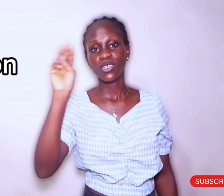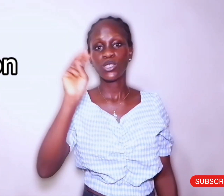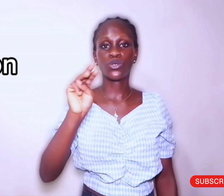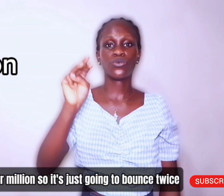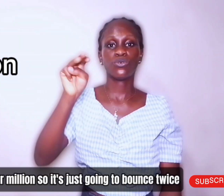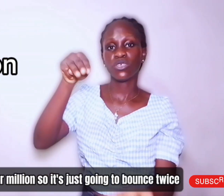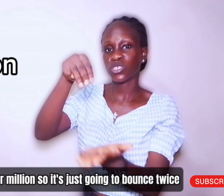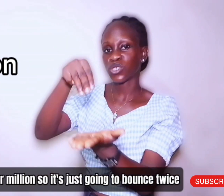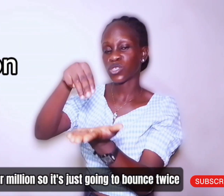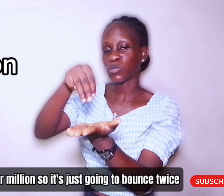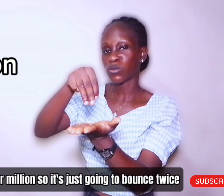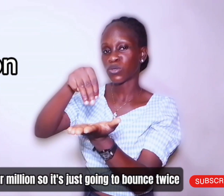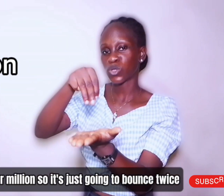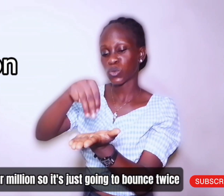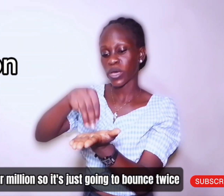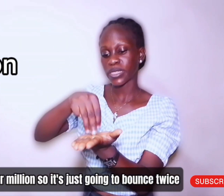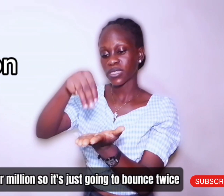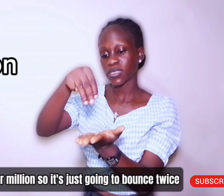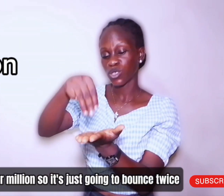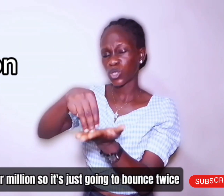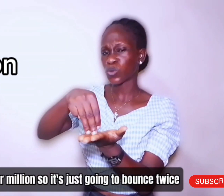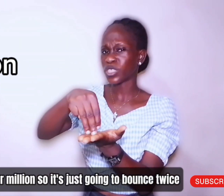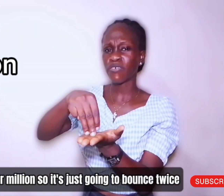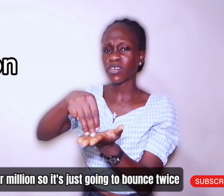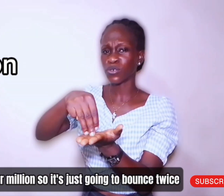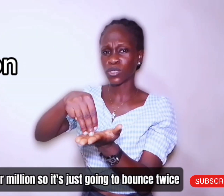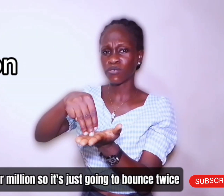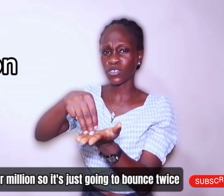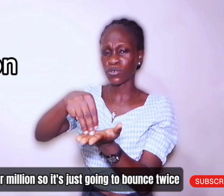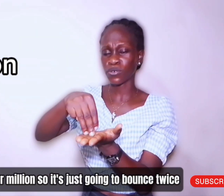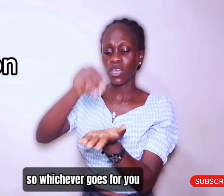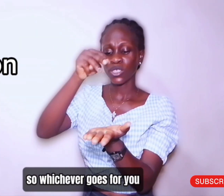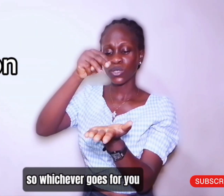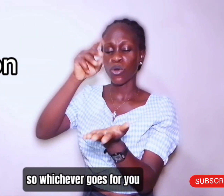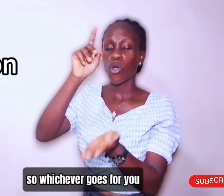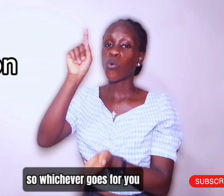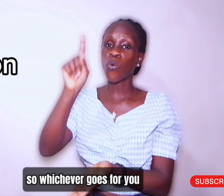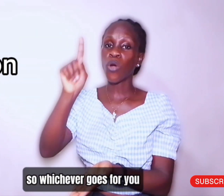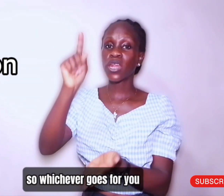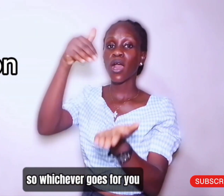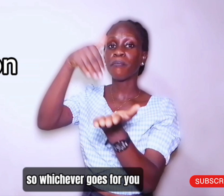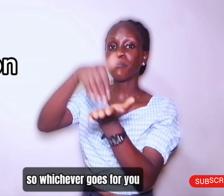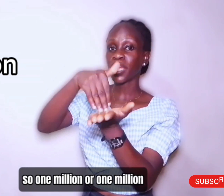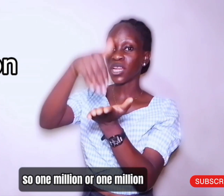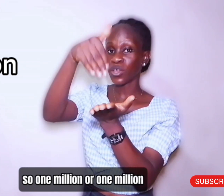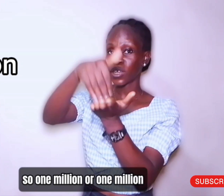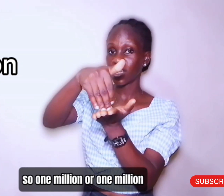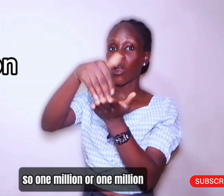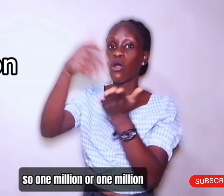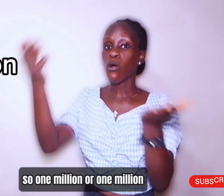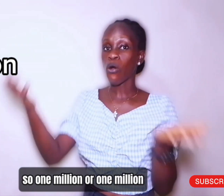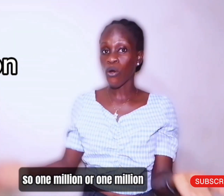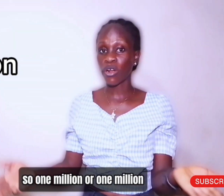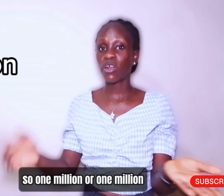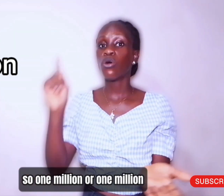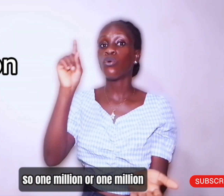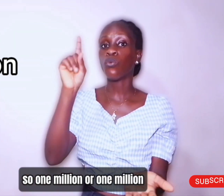million. So it's just going to bounce twice. So whichever goes for you. So 1 million